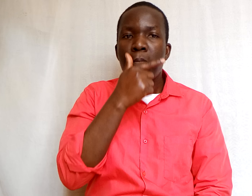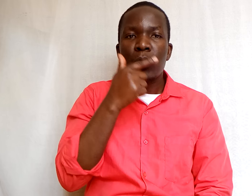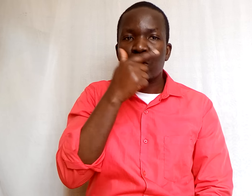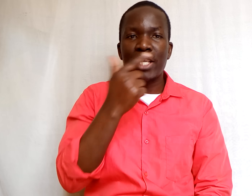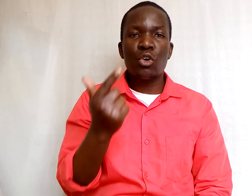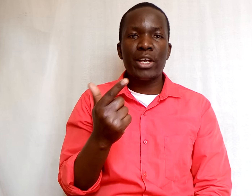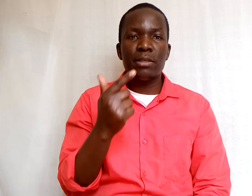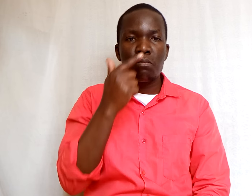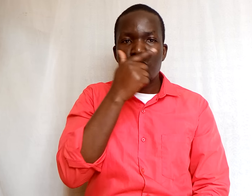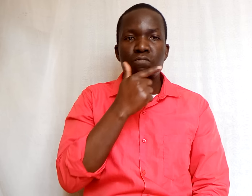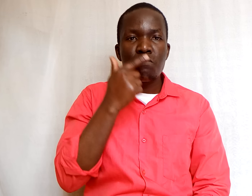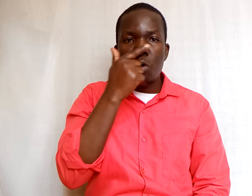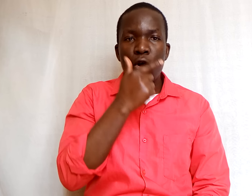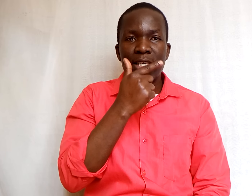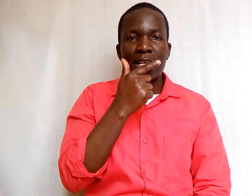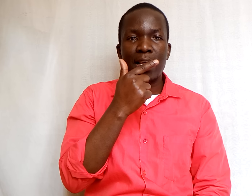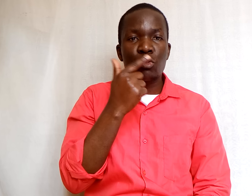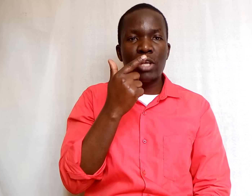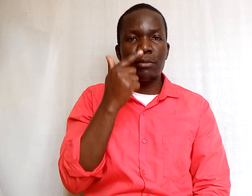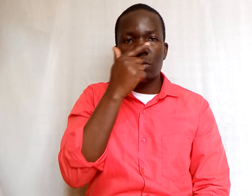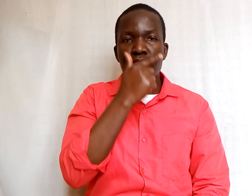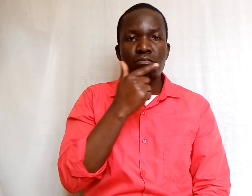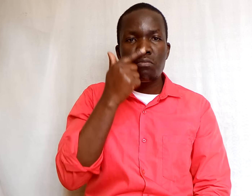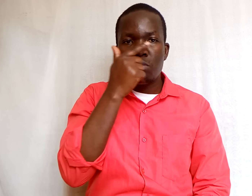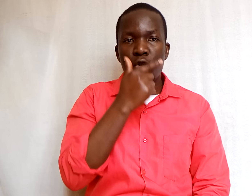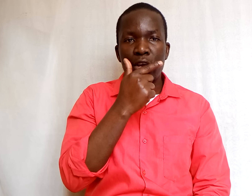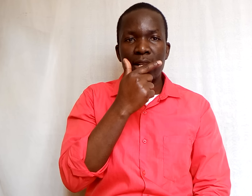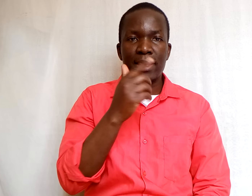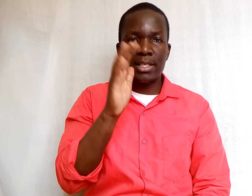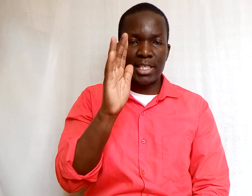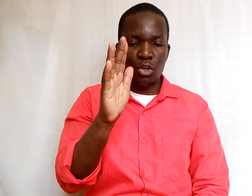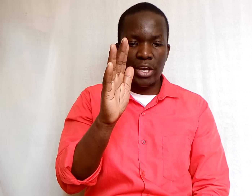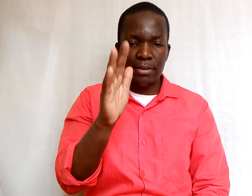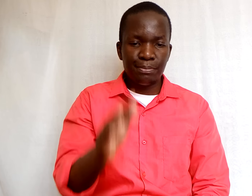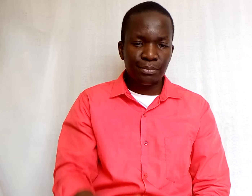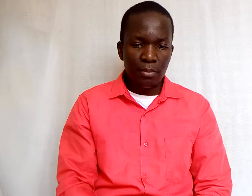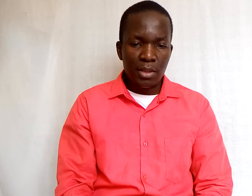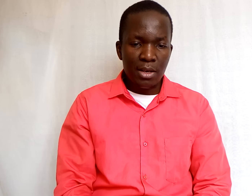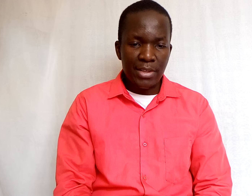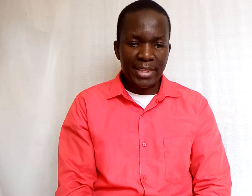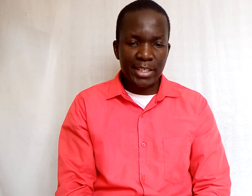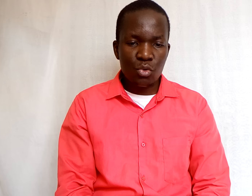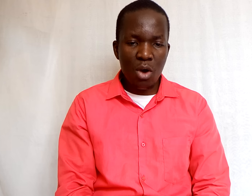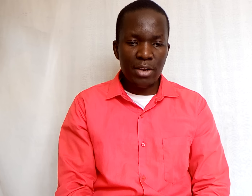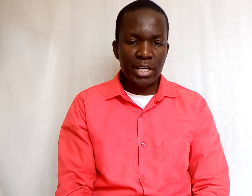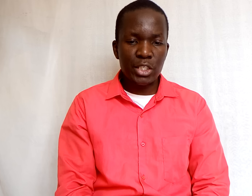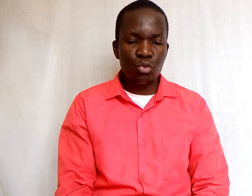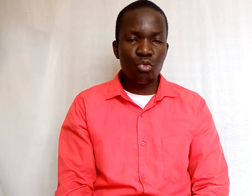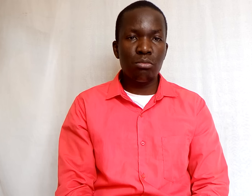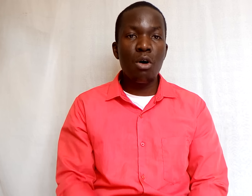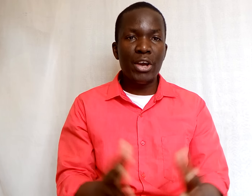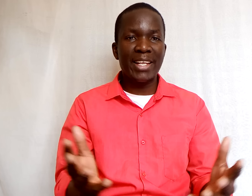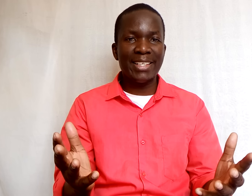So that's oil, just like that, 2 times oil, like that. That's oil. The next one is to boil or